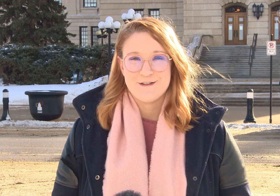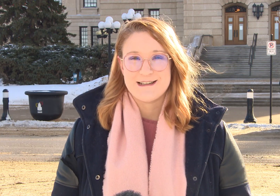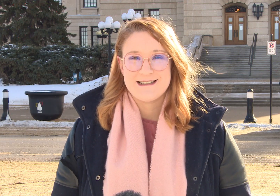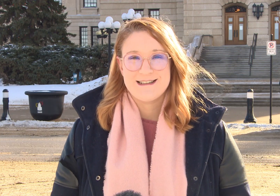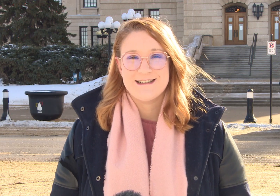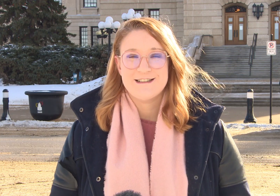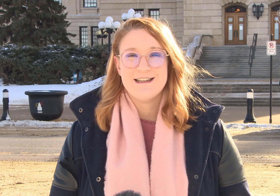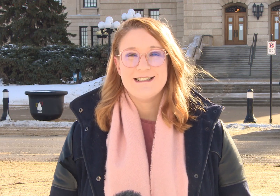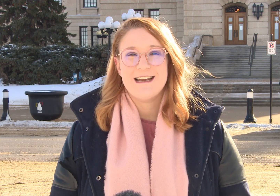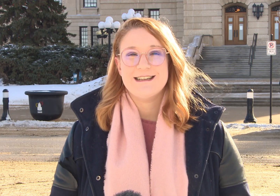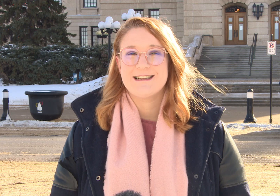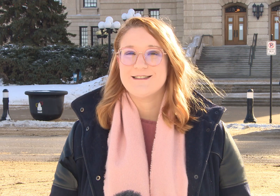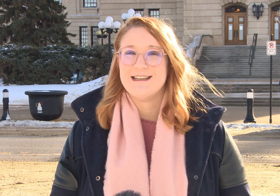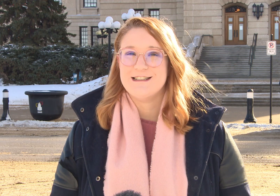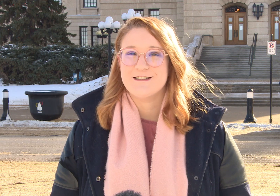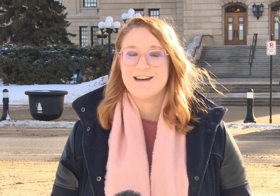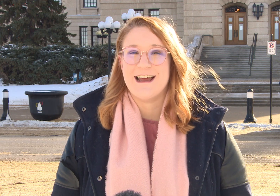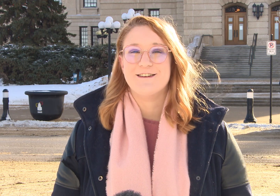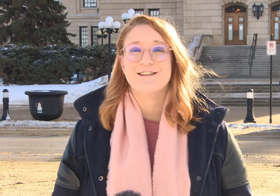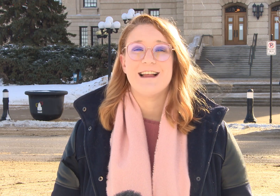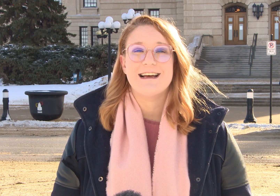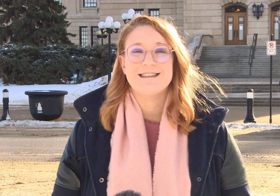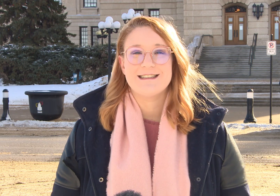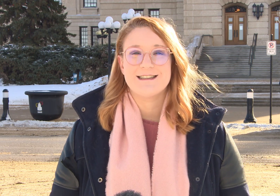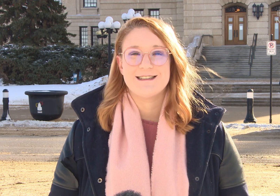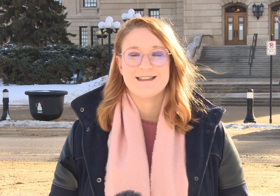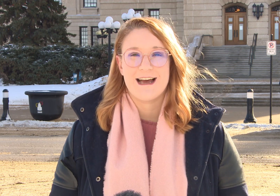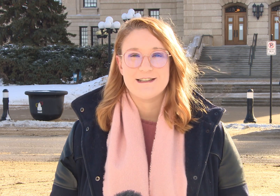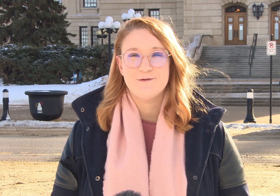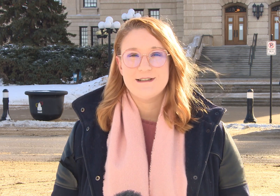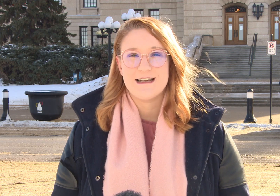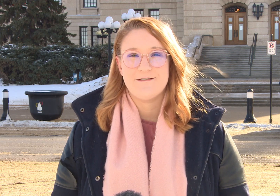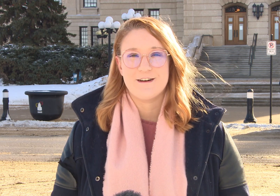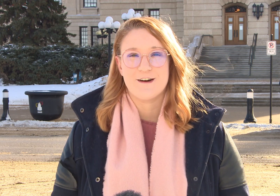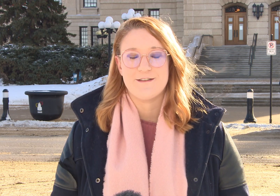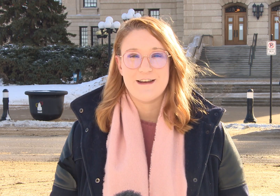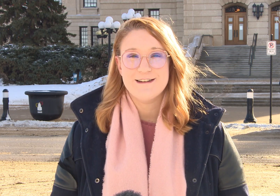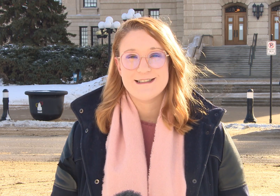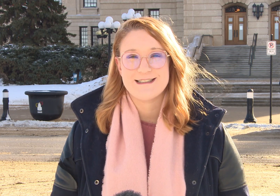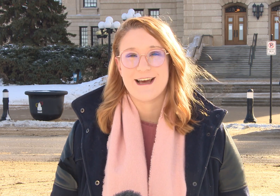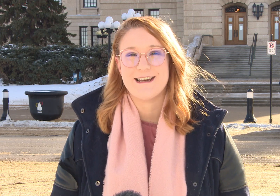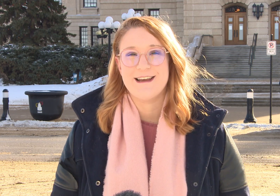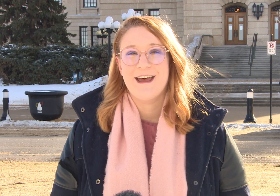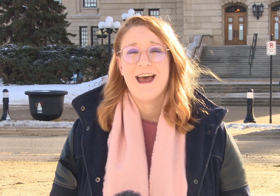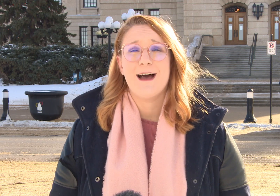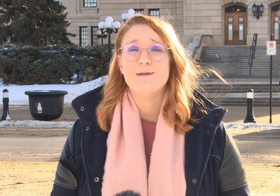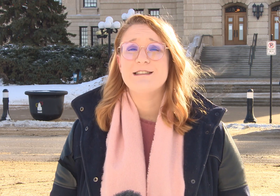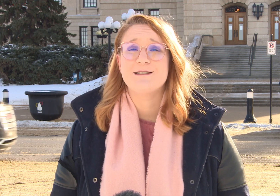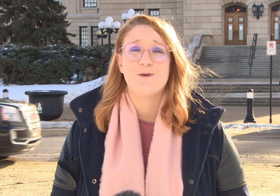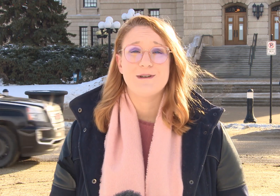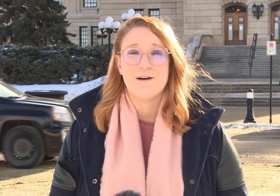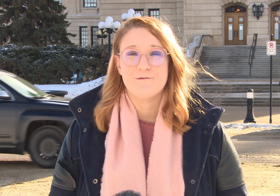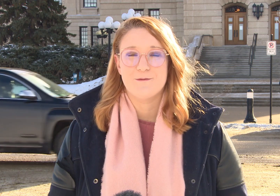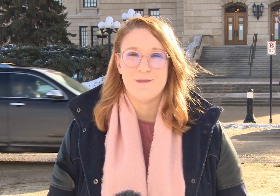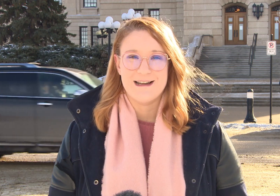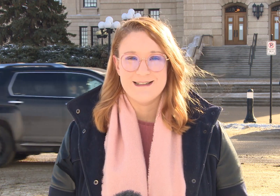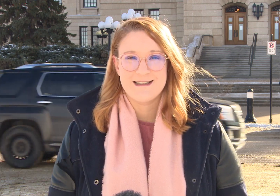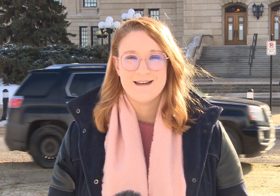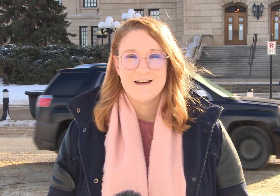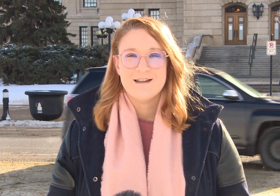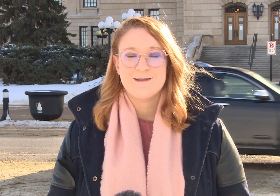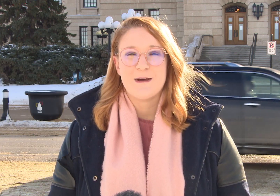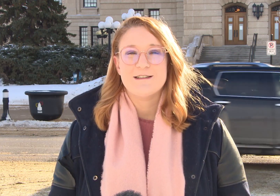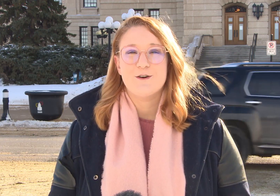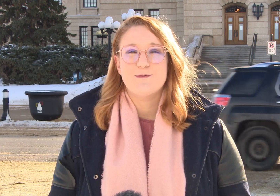an interest. She's an ASL teacher, and her classes at the Saskatchewan Deaf and Hard of Hearing Society have been sold out for